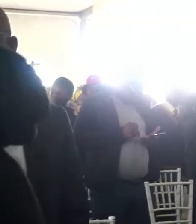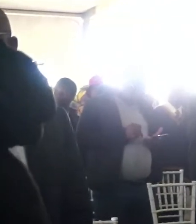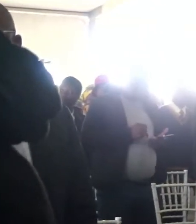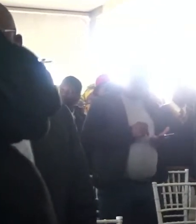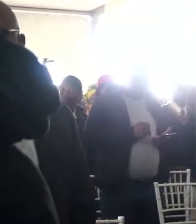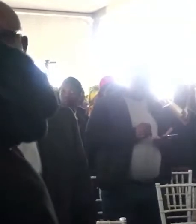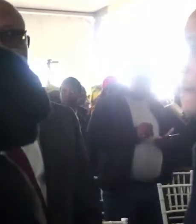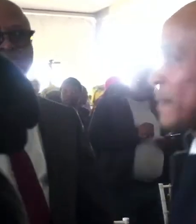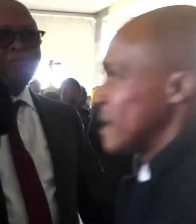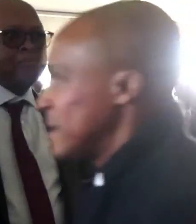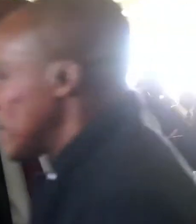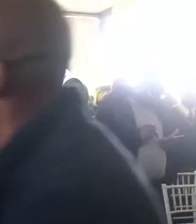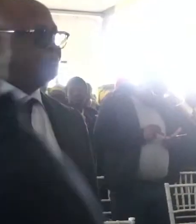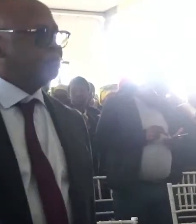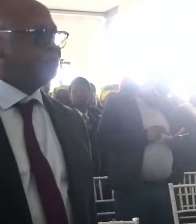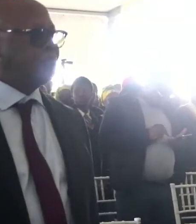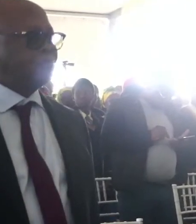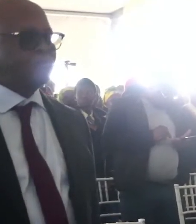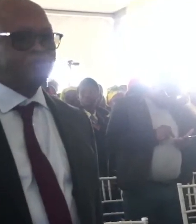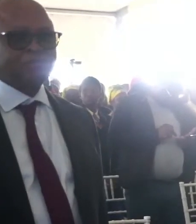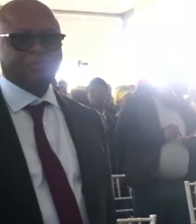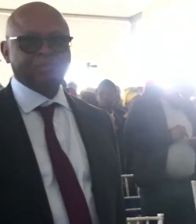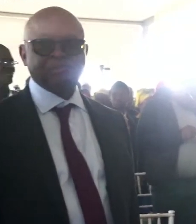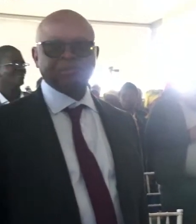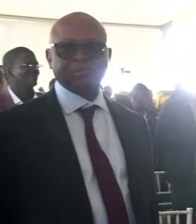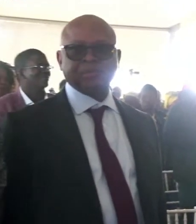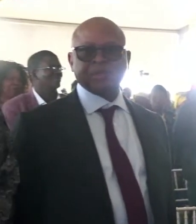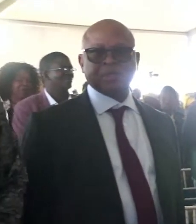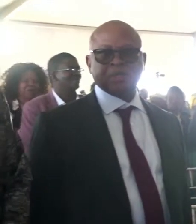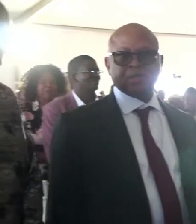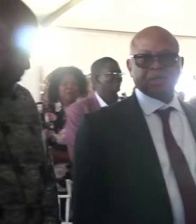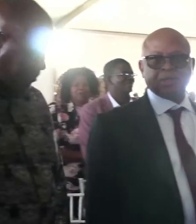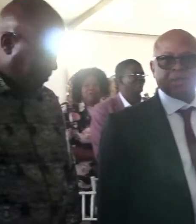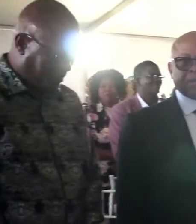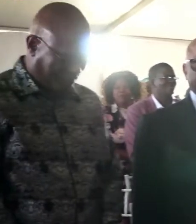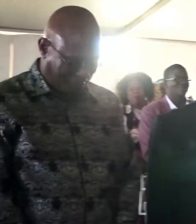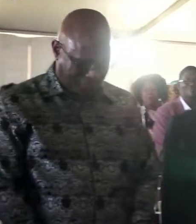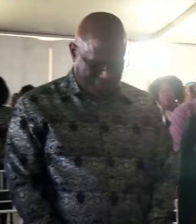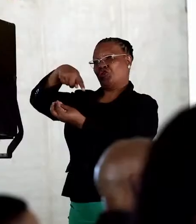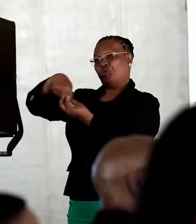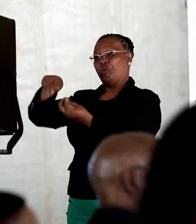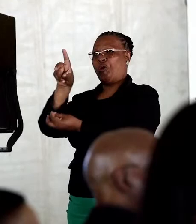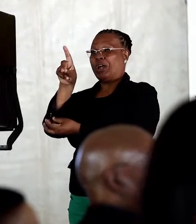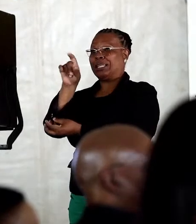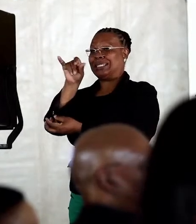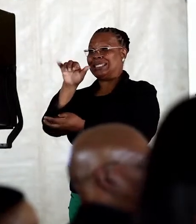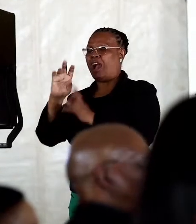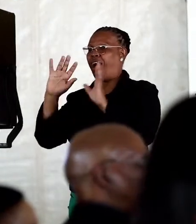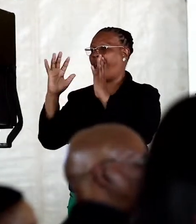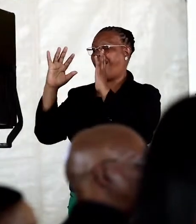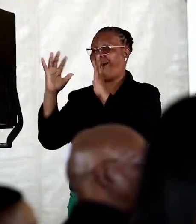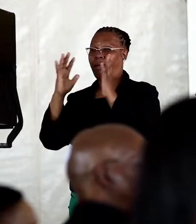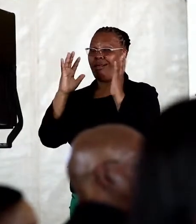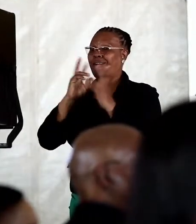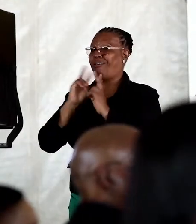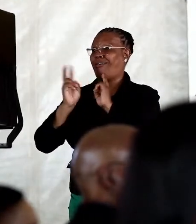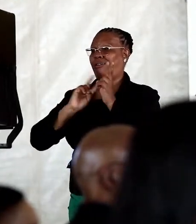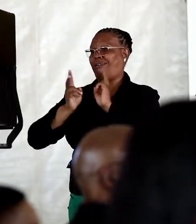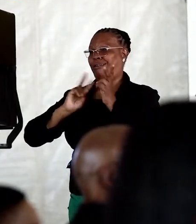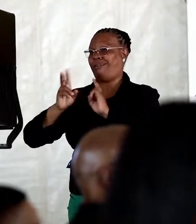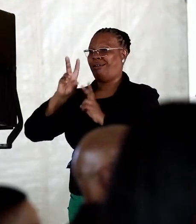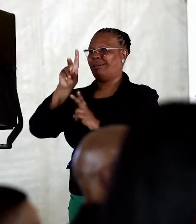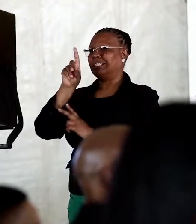Tia, tia, tia, tia, tia, tia, tia, tia, tia, tia.